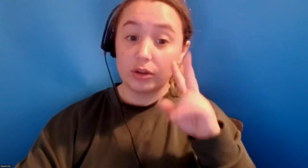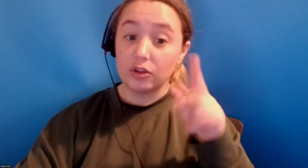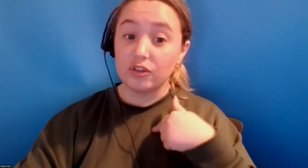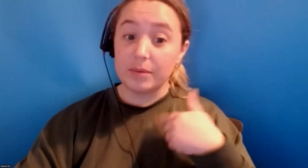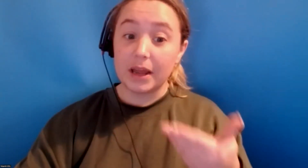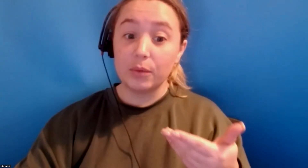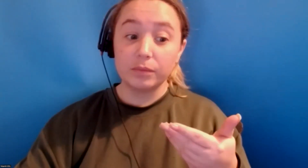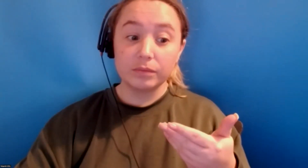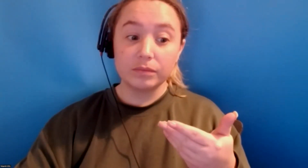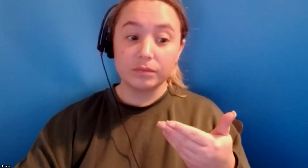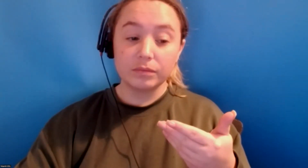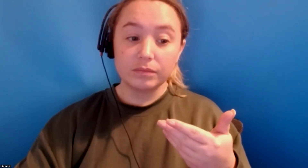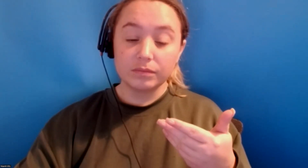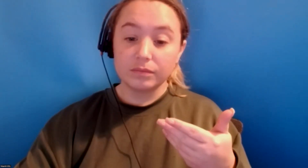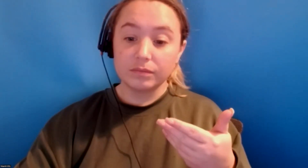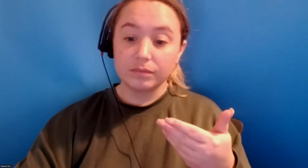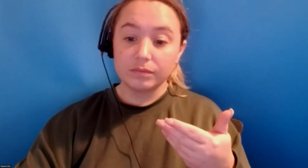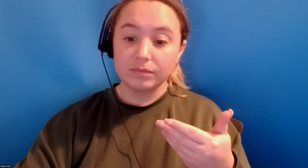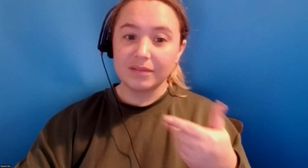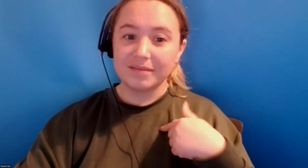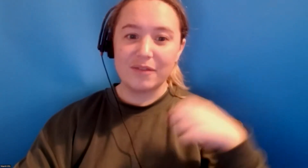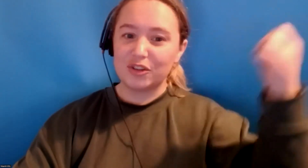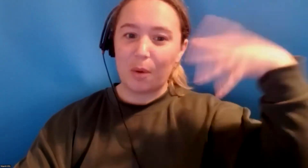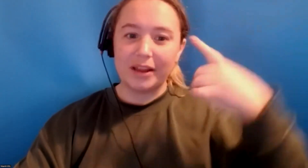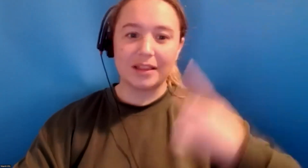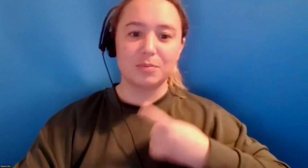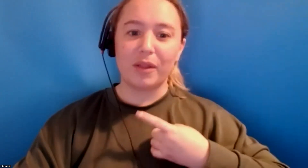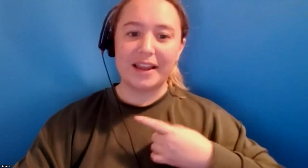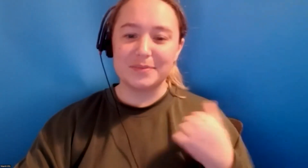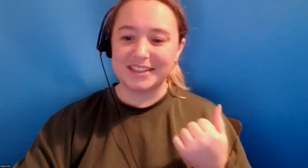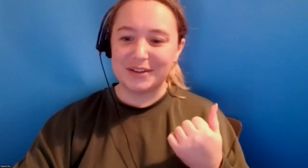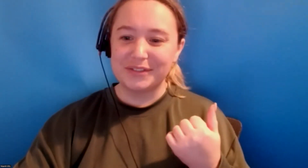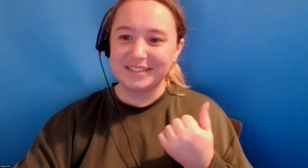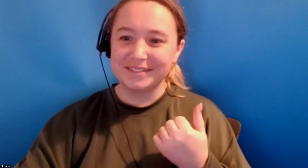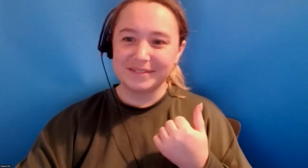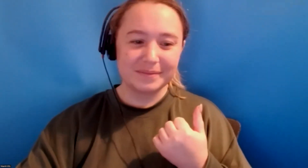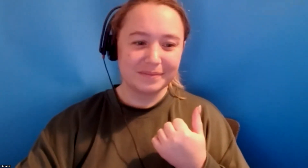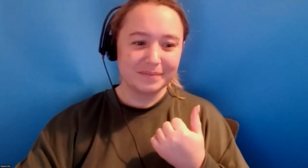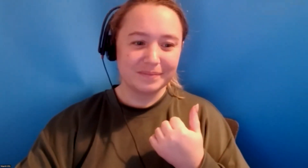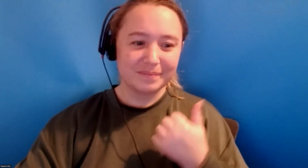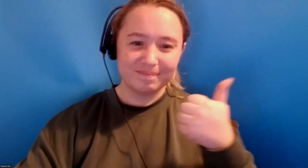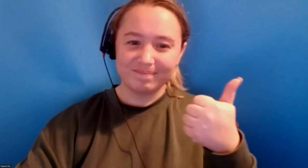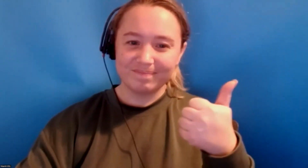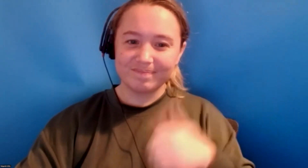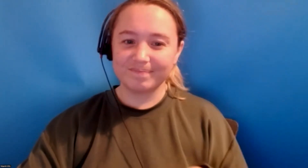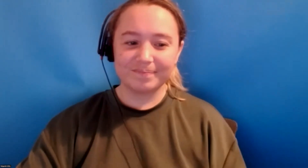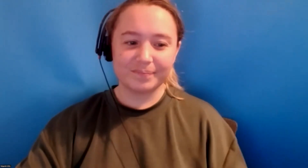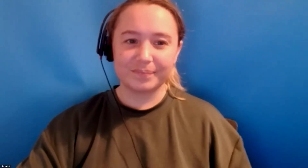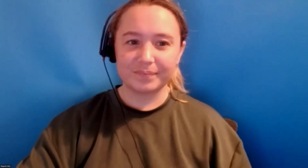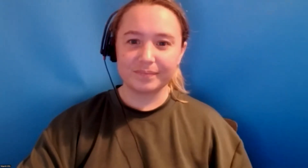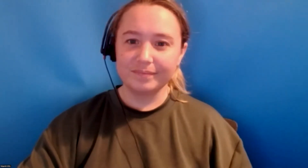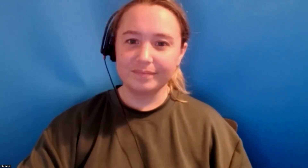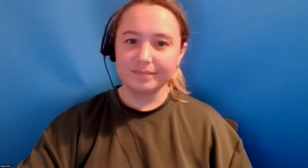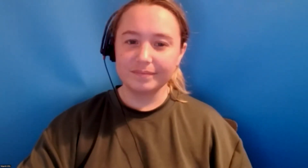Oh, I think somebody else has got the ability now. I've just spotted. We can see you spotlighted now.